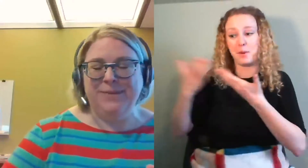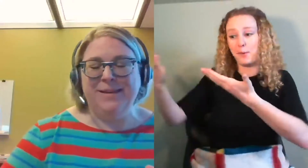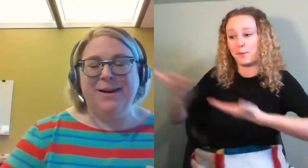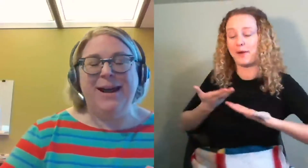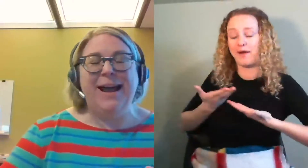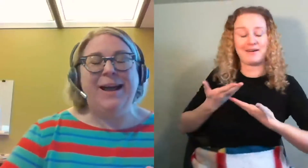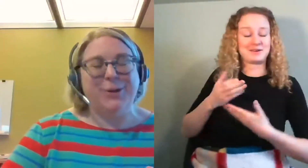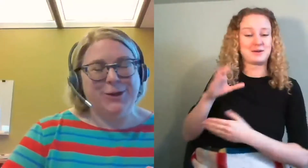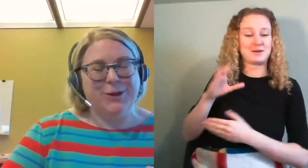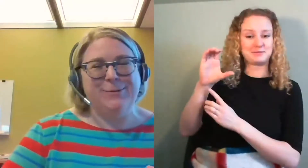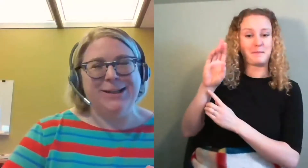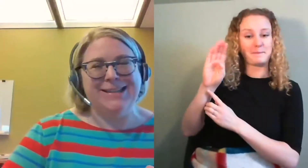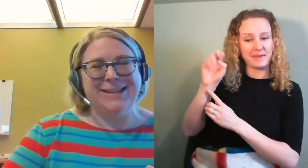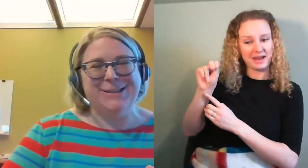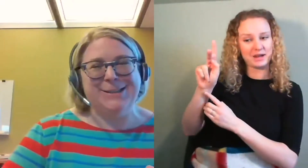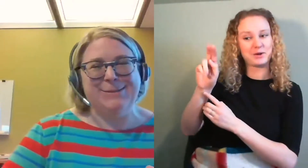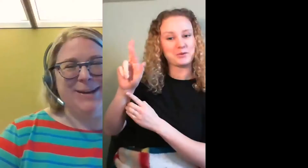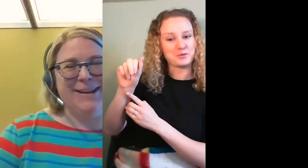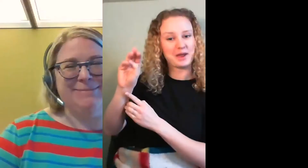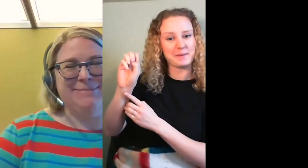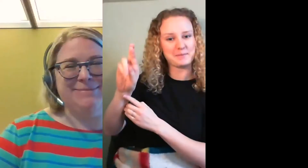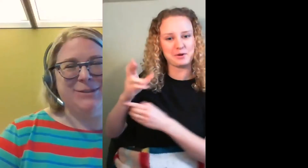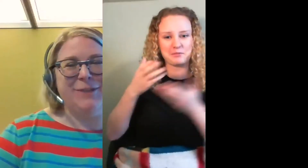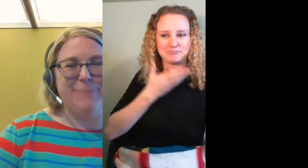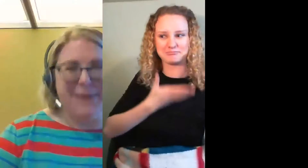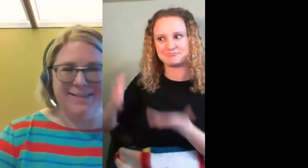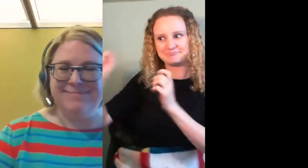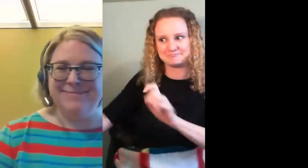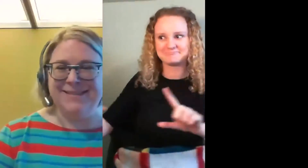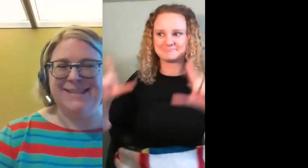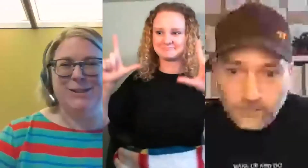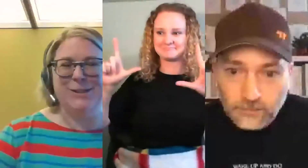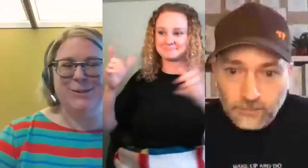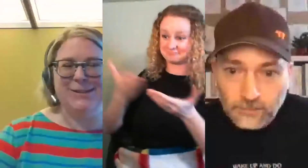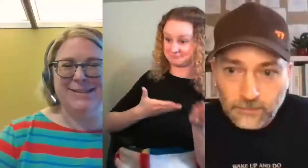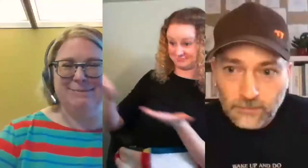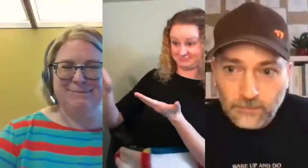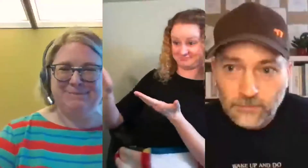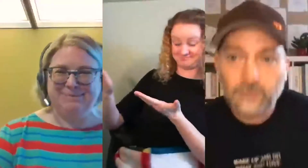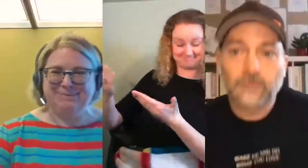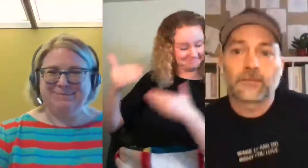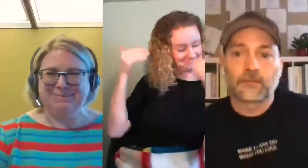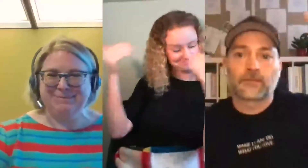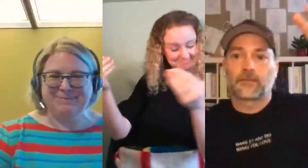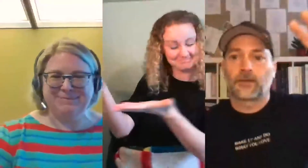Kramer at our Creative Morning stage this morning. Chef Ben, the stage is yours.